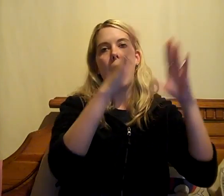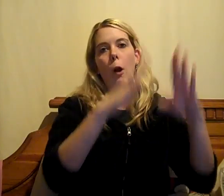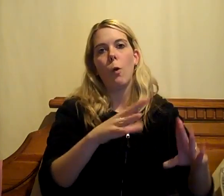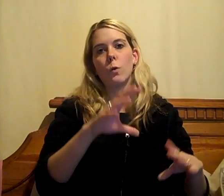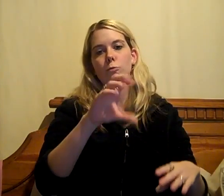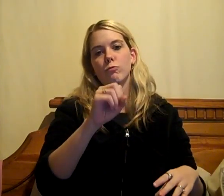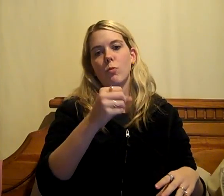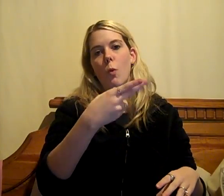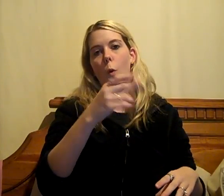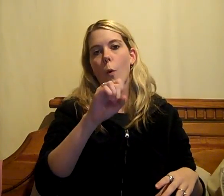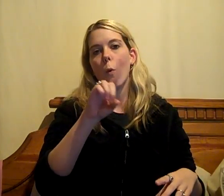this,